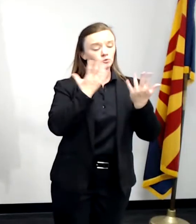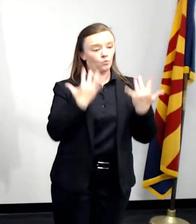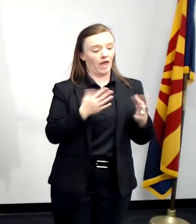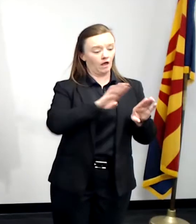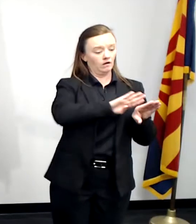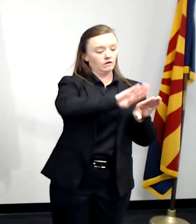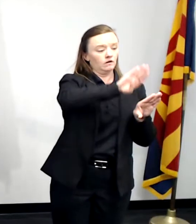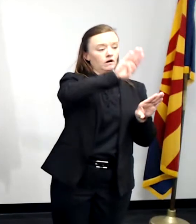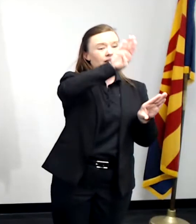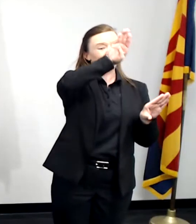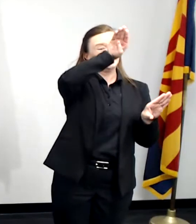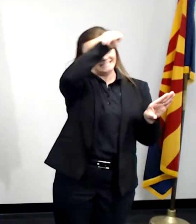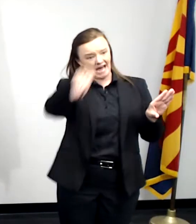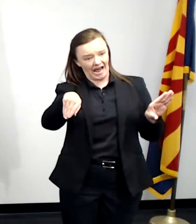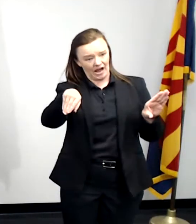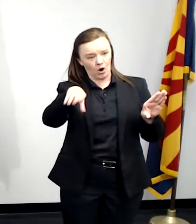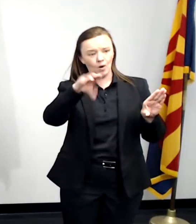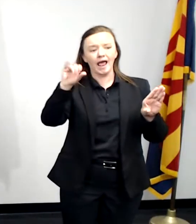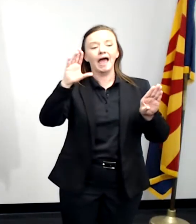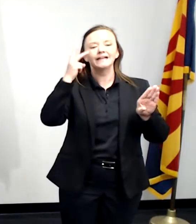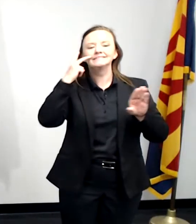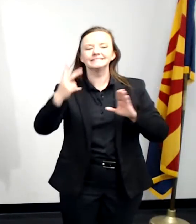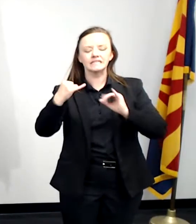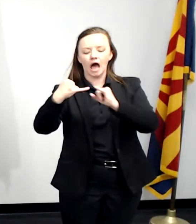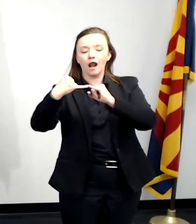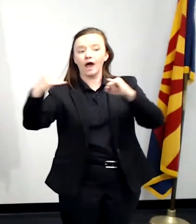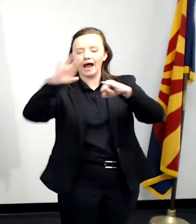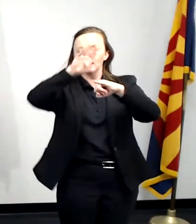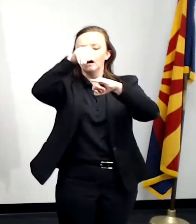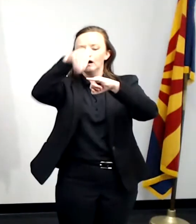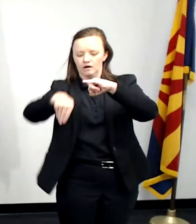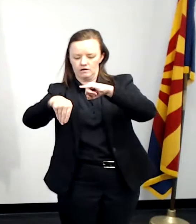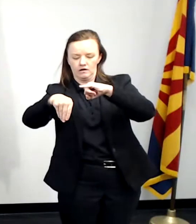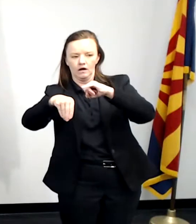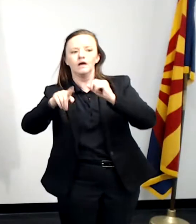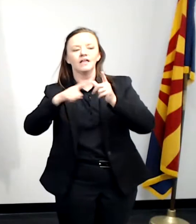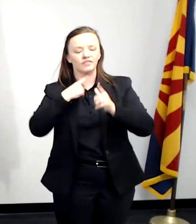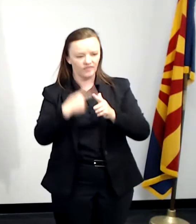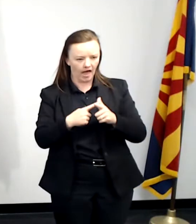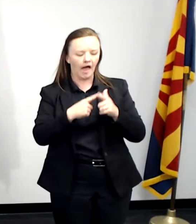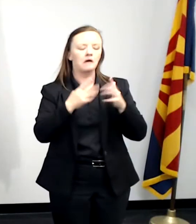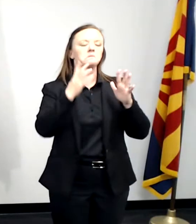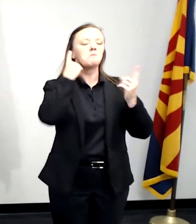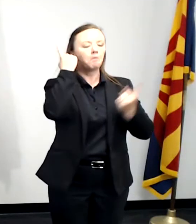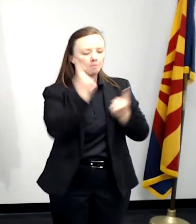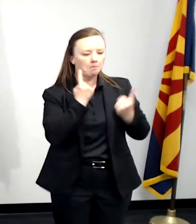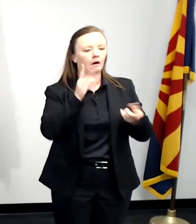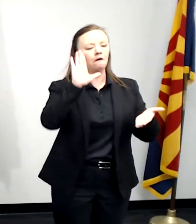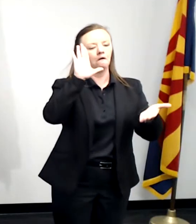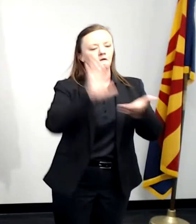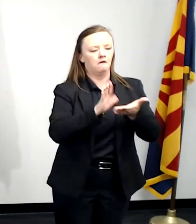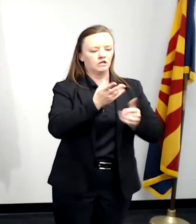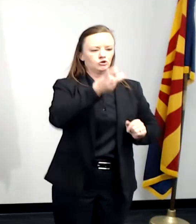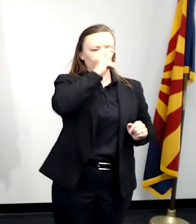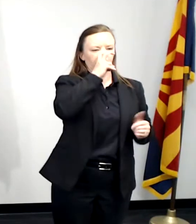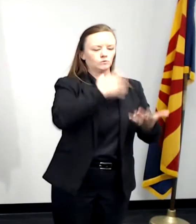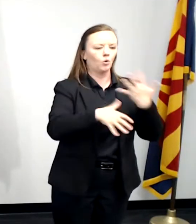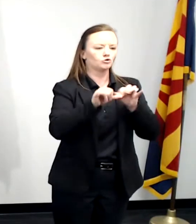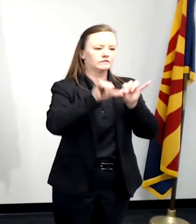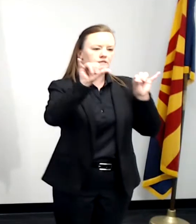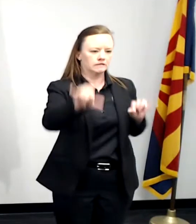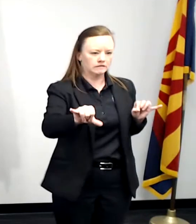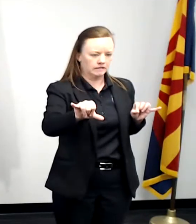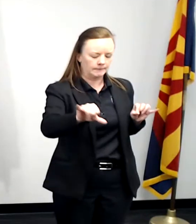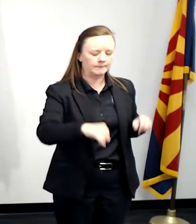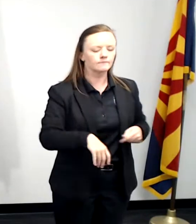and below that line on the other side before we really start to consider pulling back. And again, there's lots